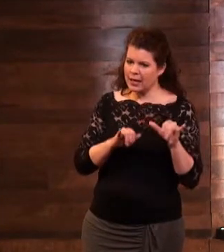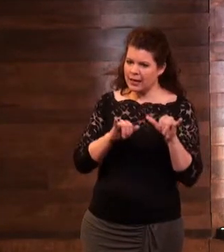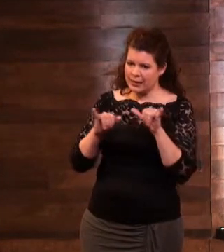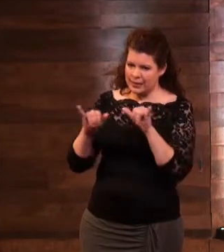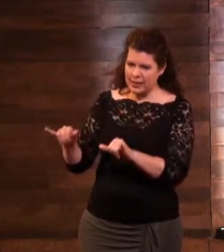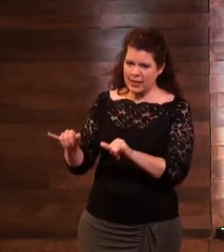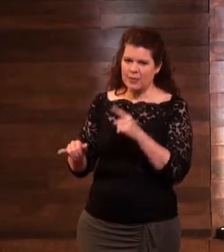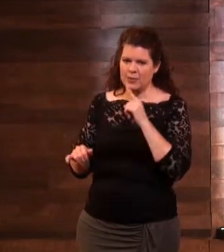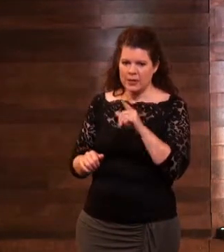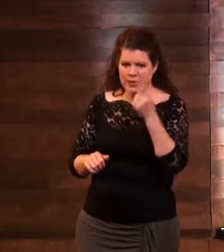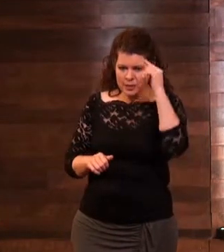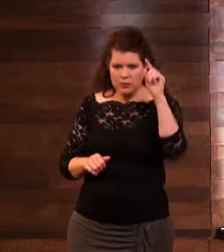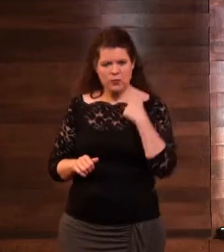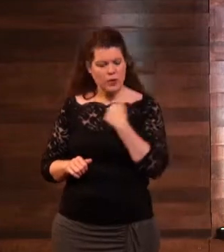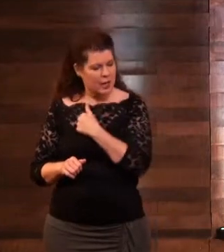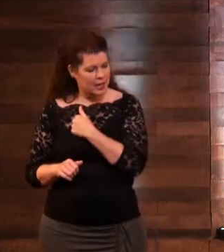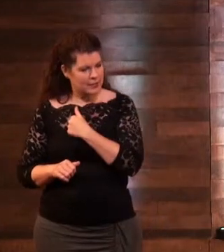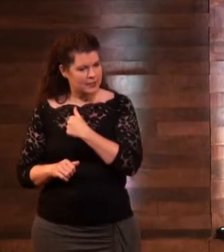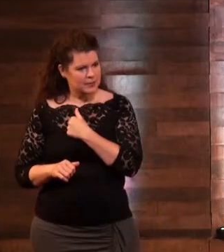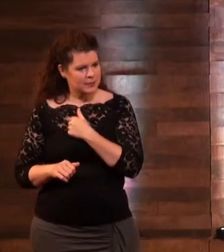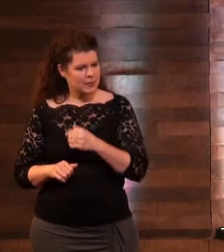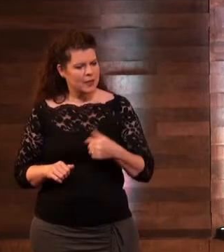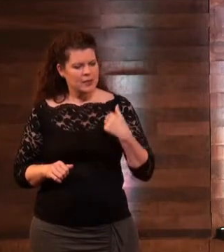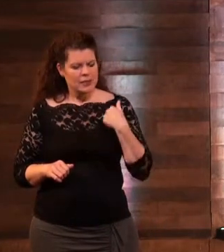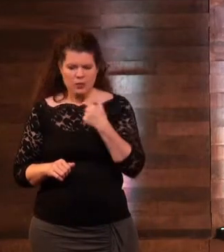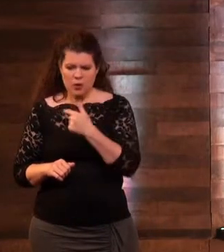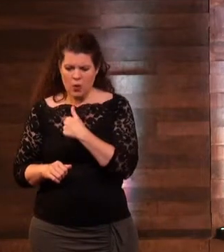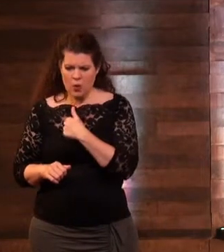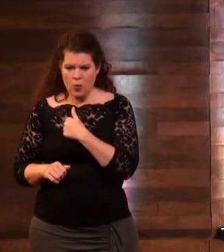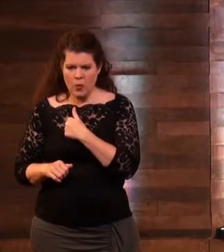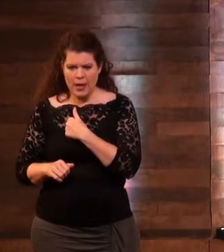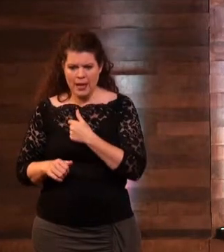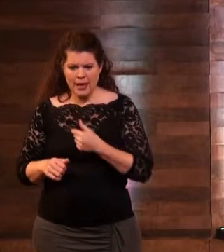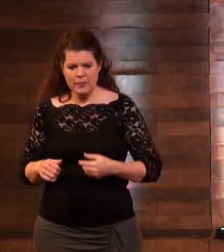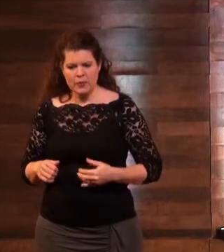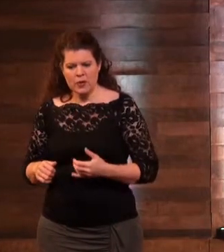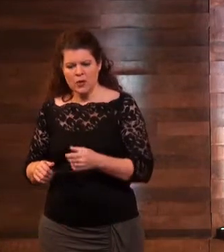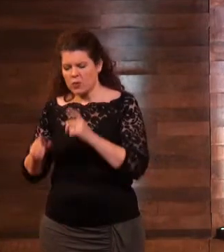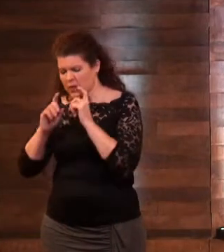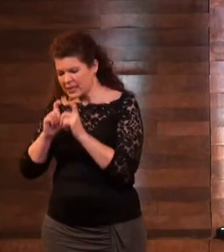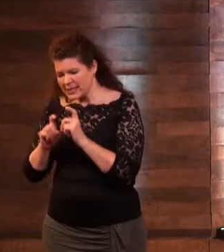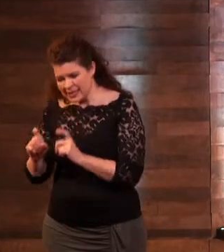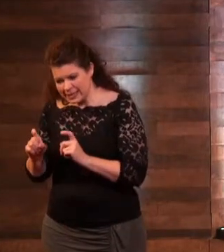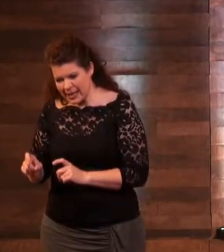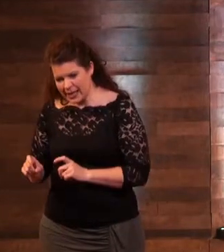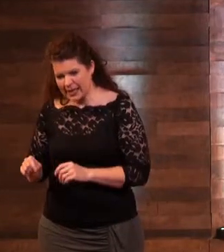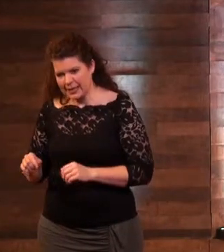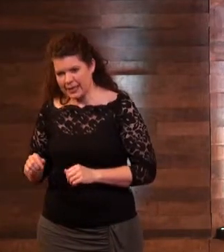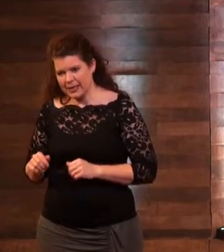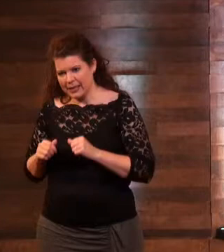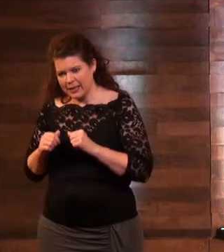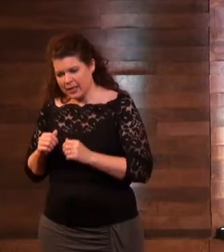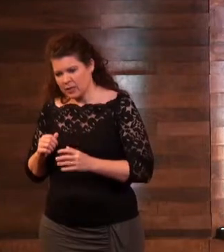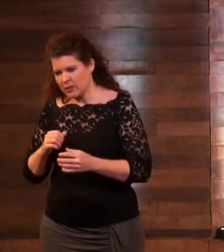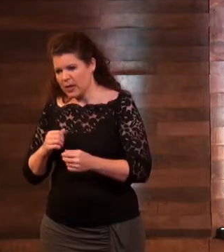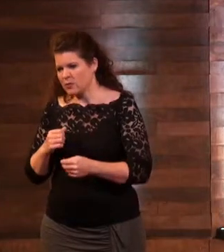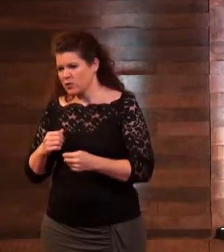to us, we let ourselves give in to doing bad stuff to keep our job and to advance it.